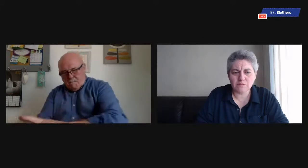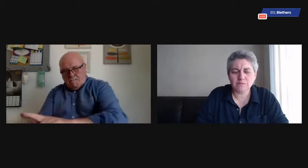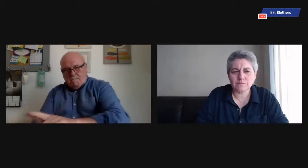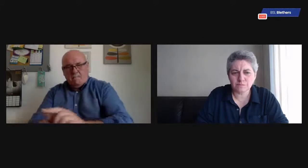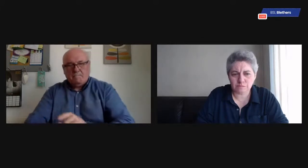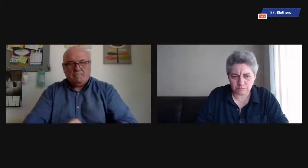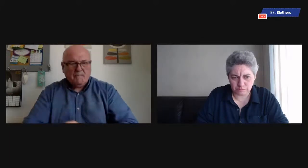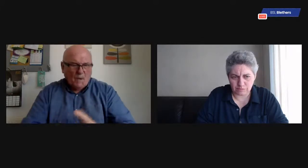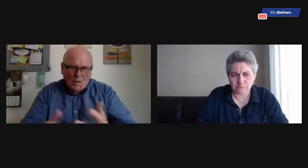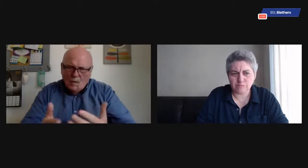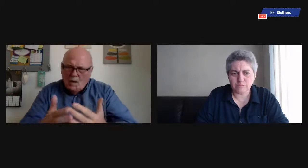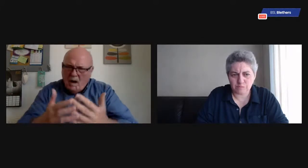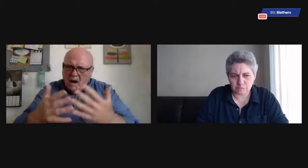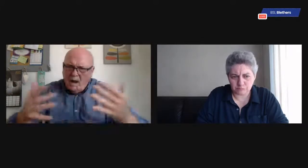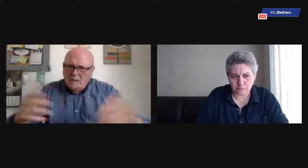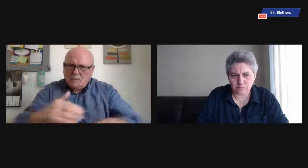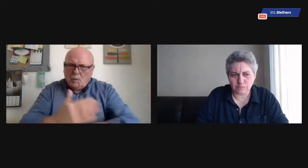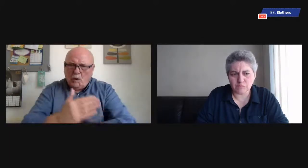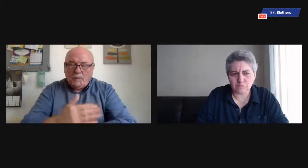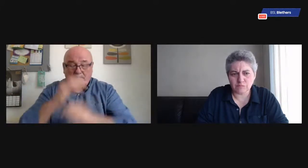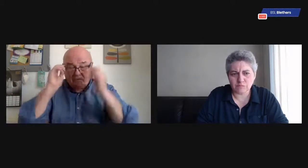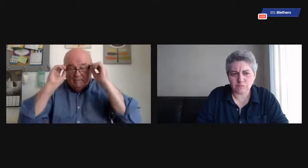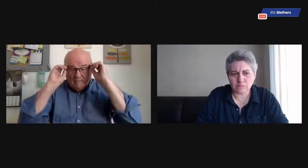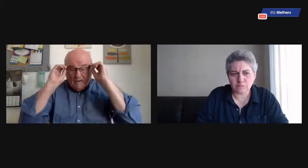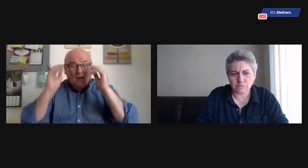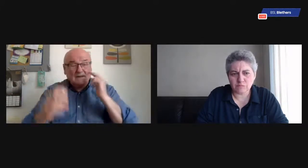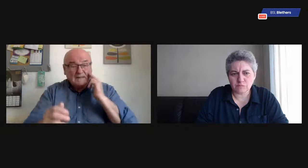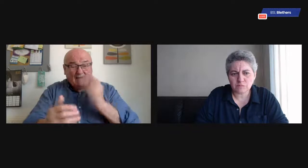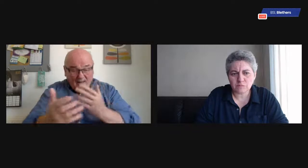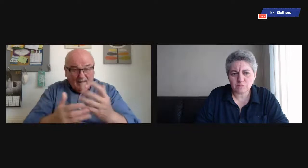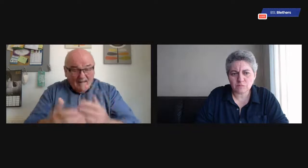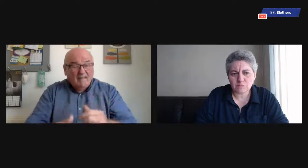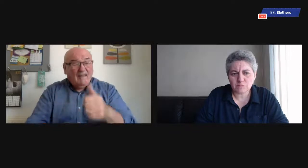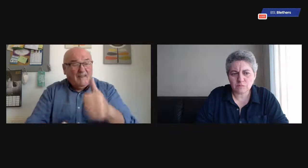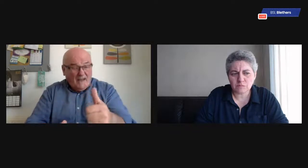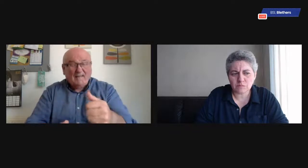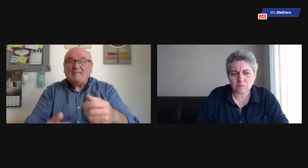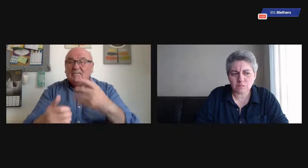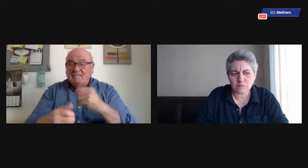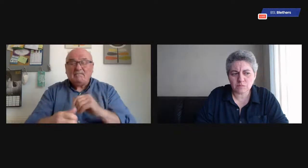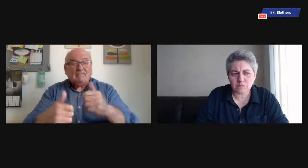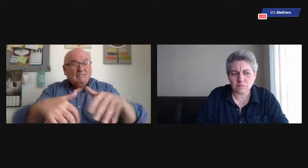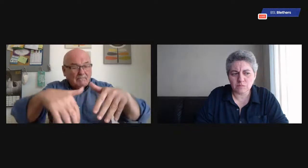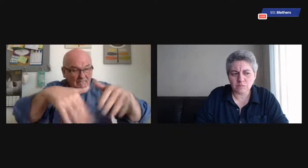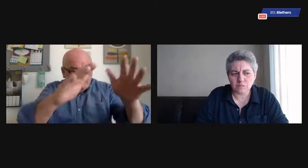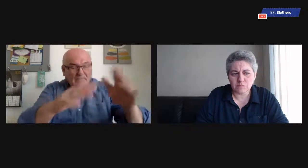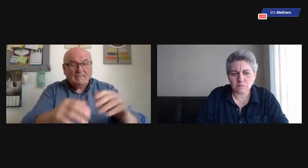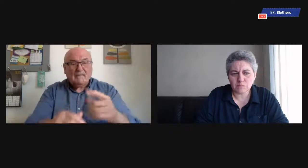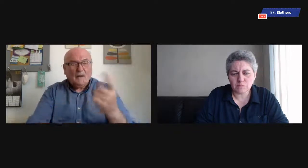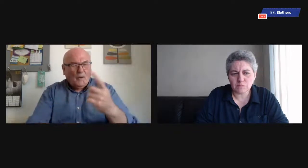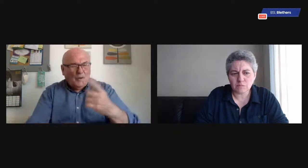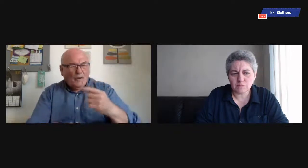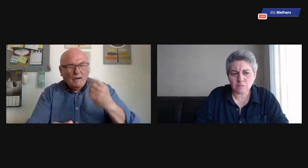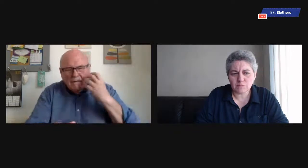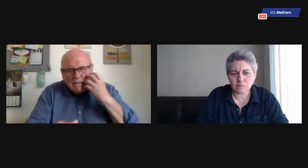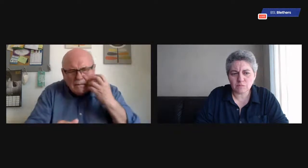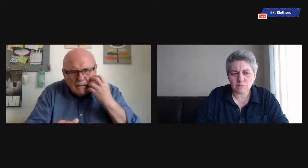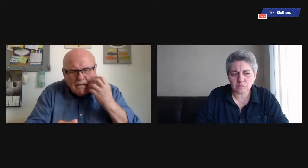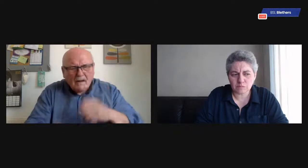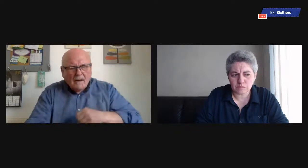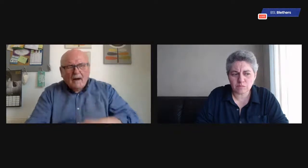And my job is to be with that person every step of the way from now until the trial.